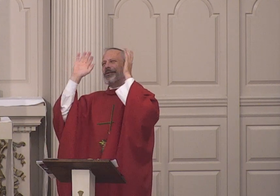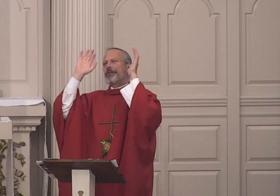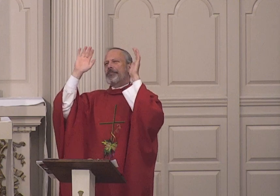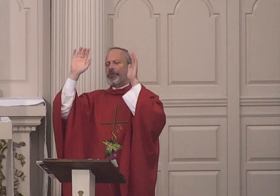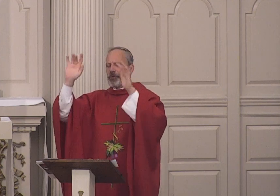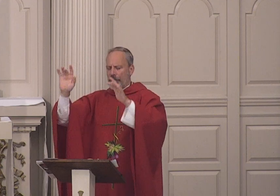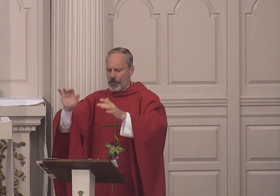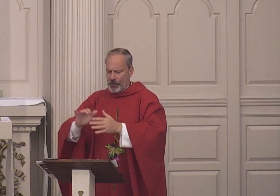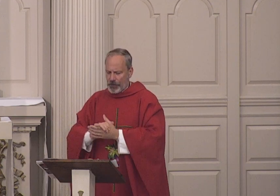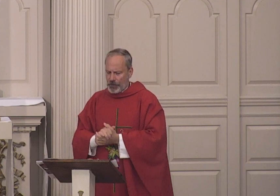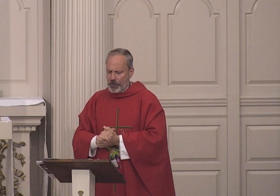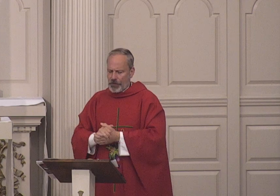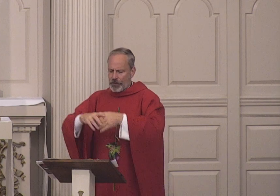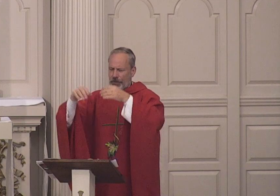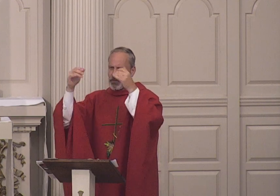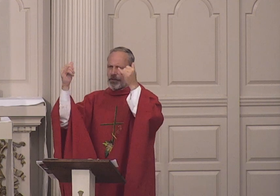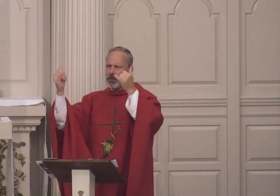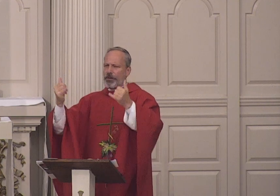Lord, have mercy.